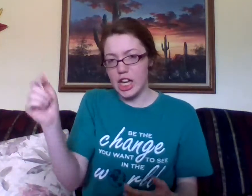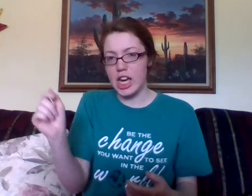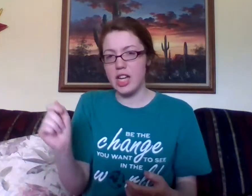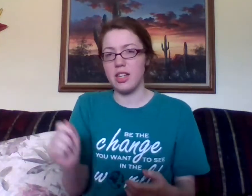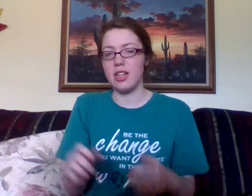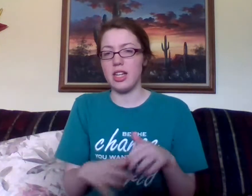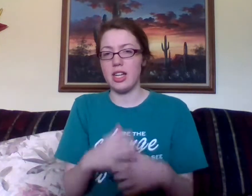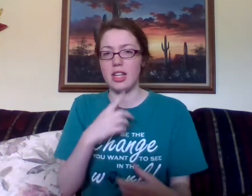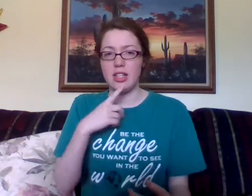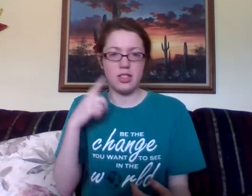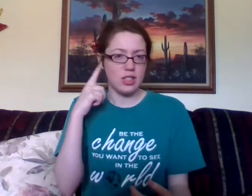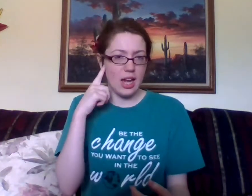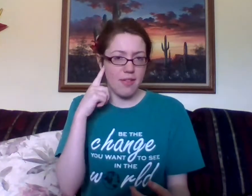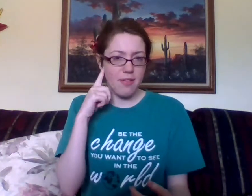tendency in the deaf